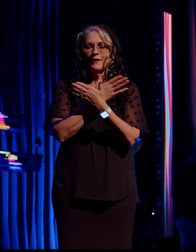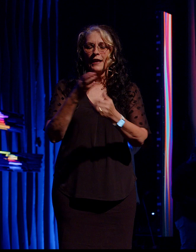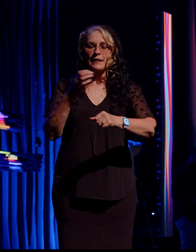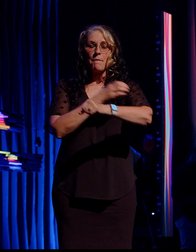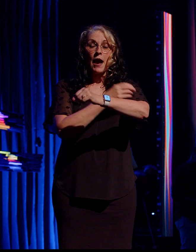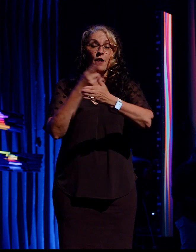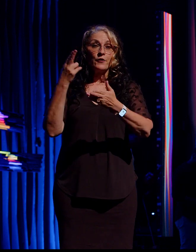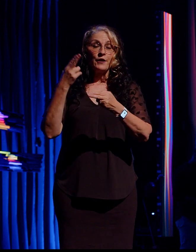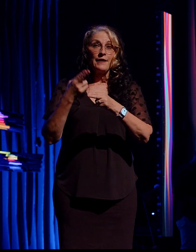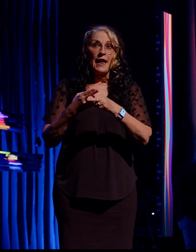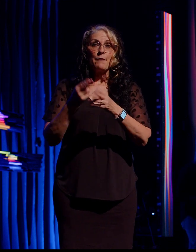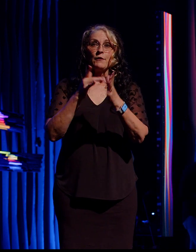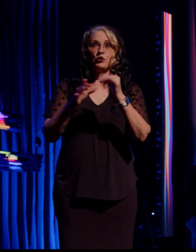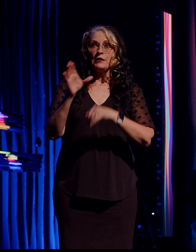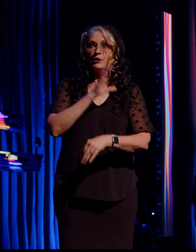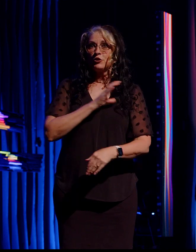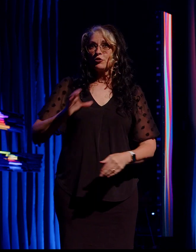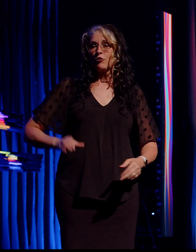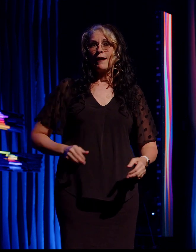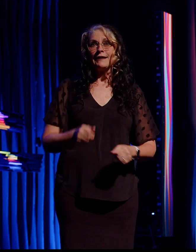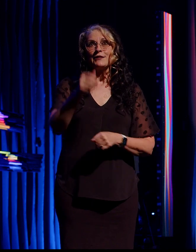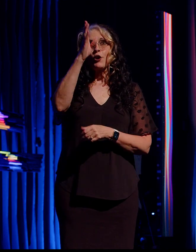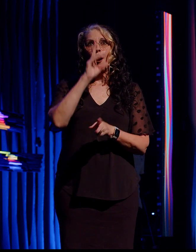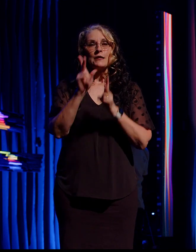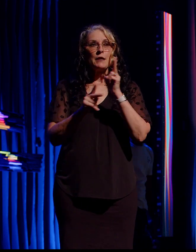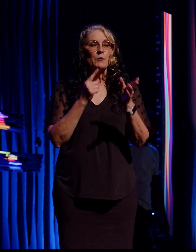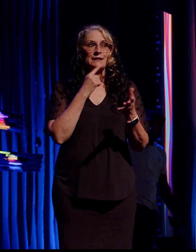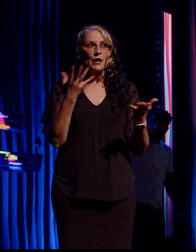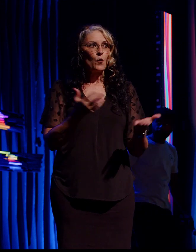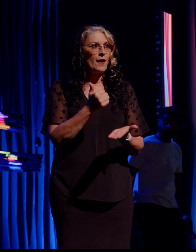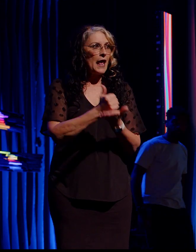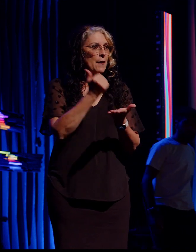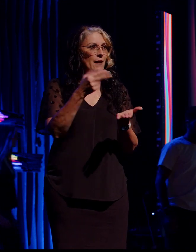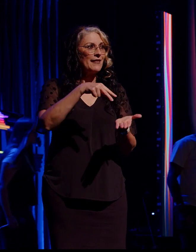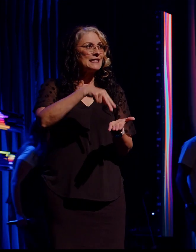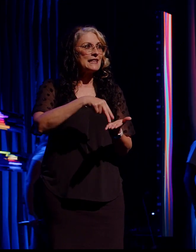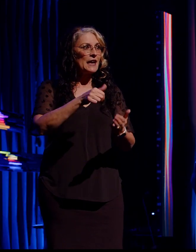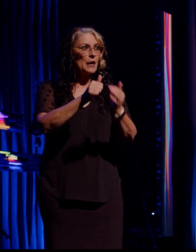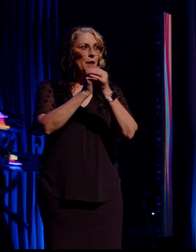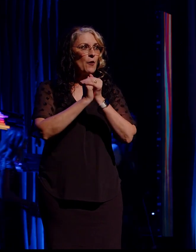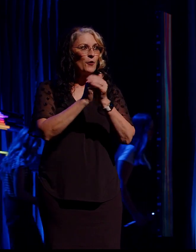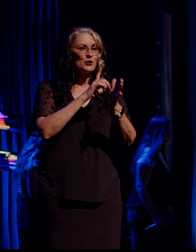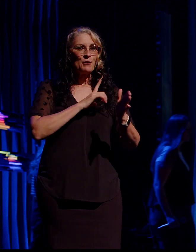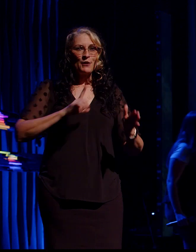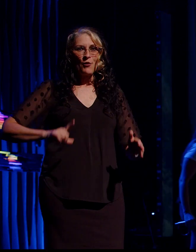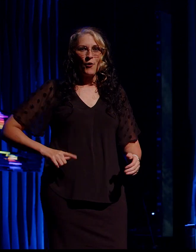name of Jesus Christ. And all God's people said, amen. Let's stand and worship the Lord.